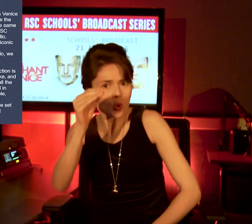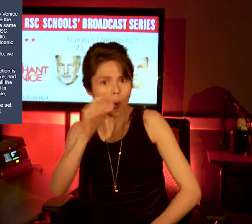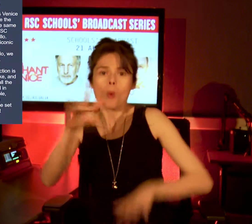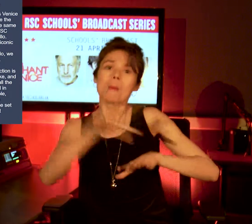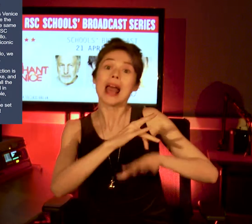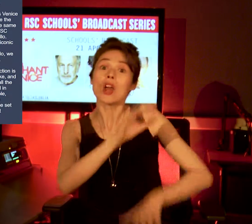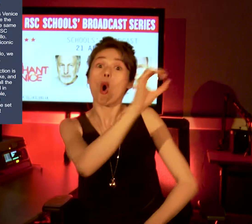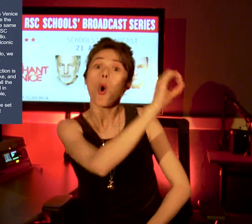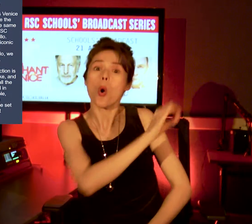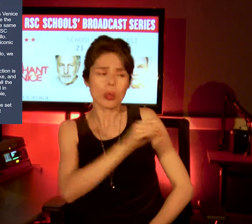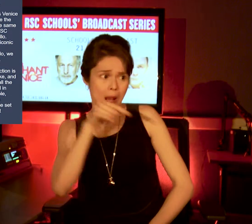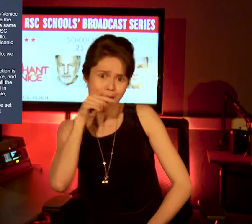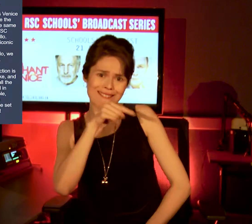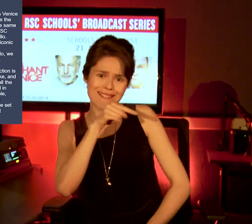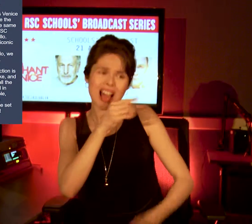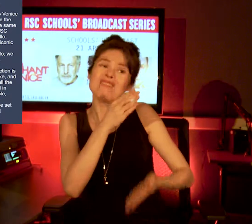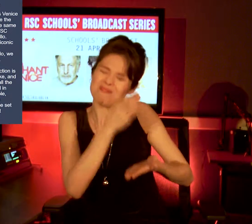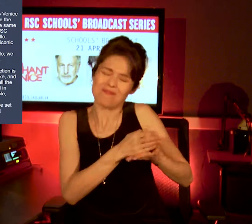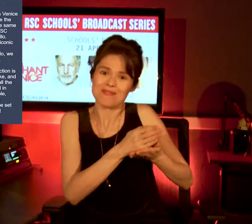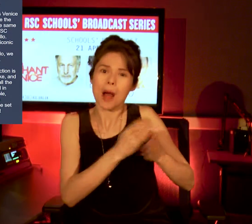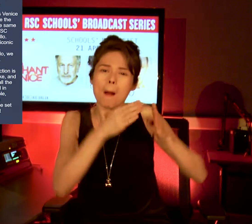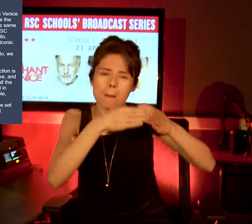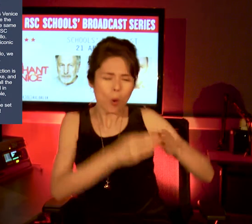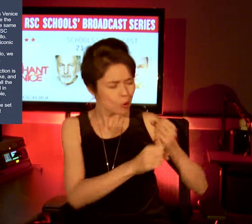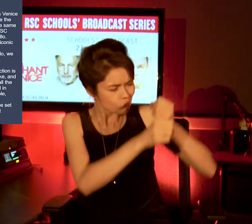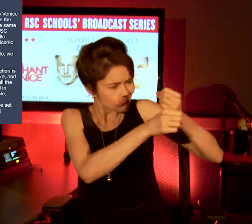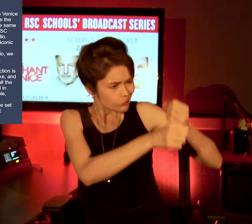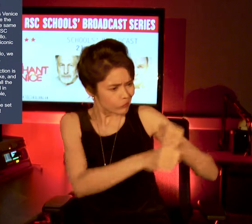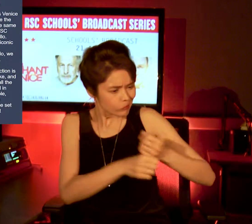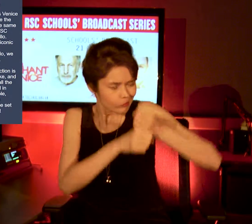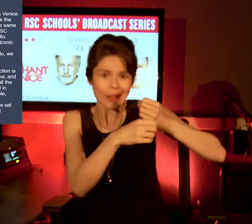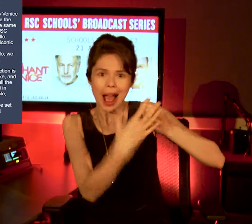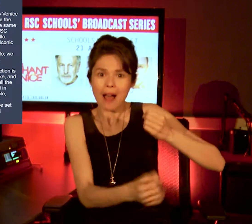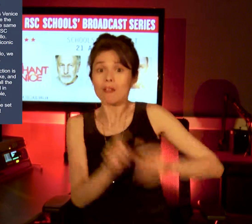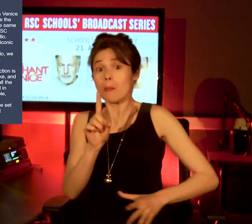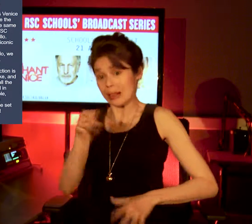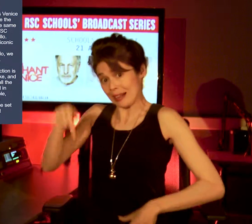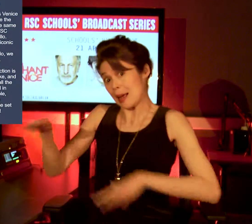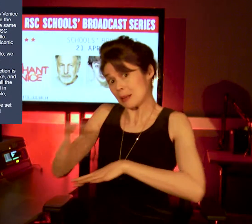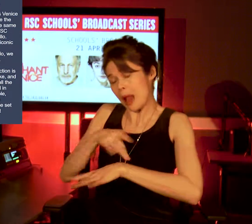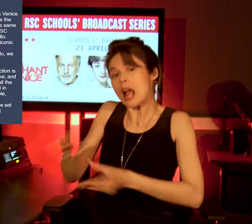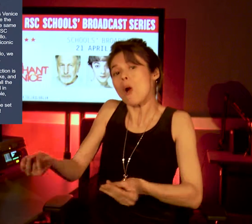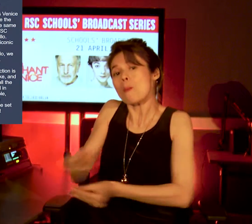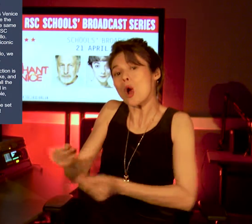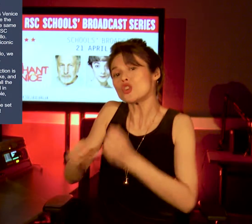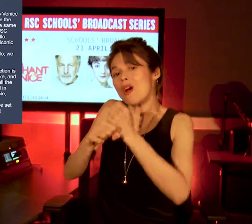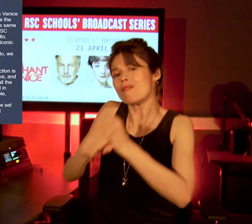Although, in this production, unlike in Othello, we never see those gondolas.